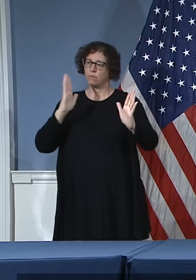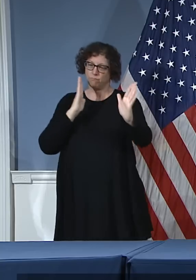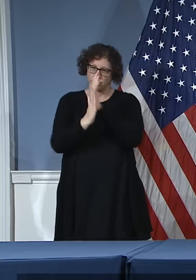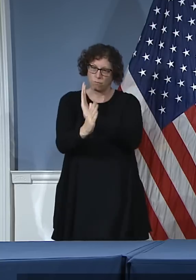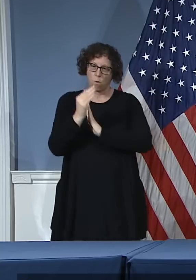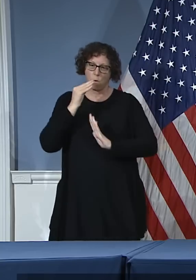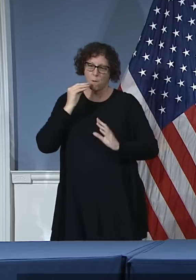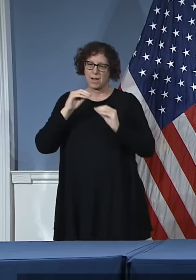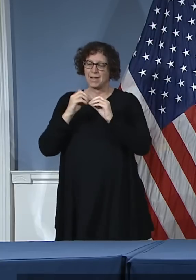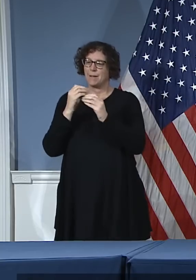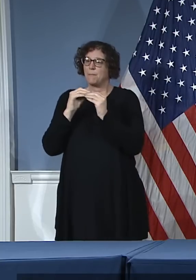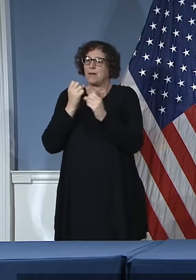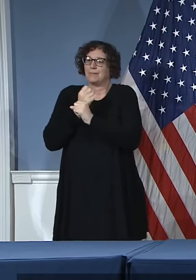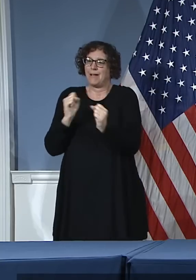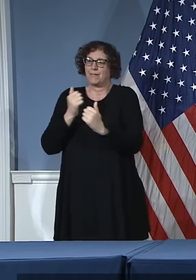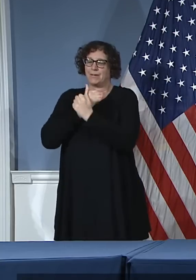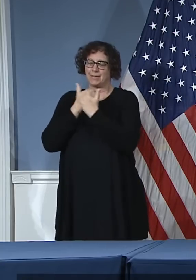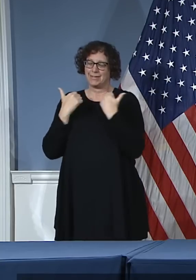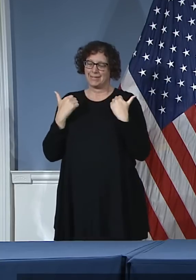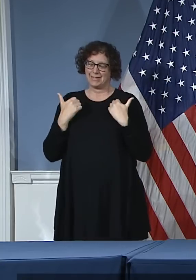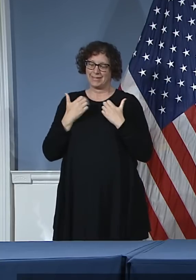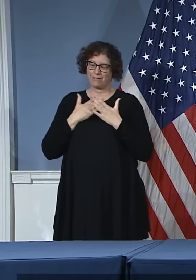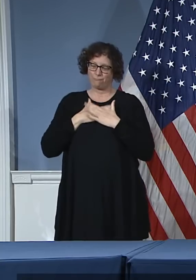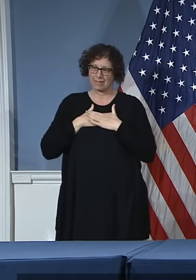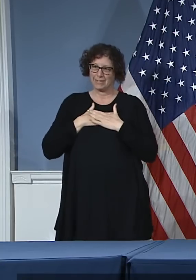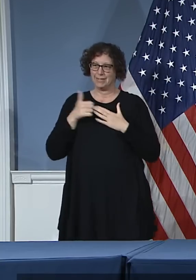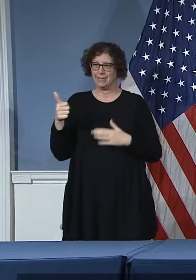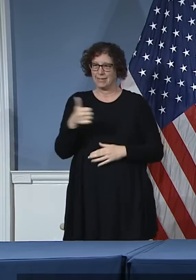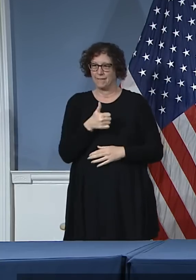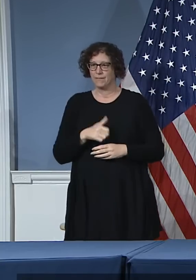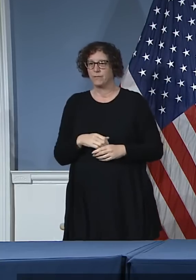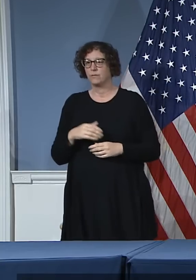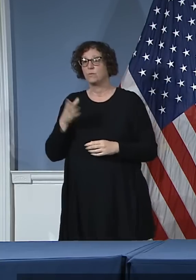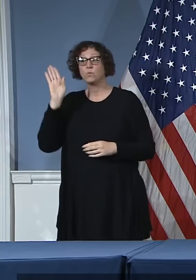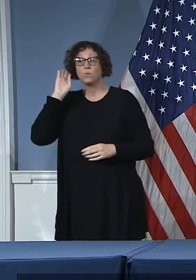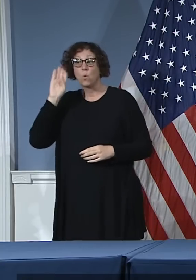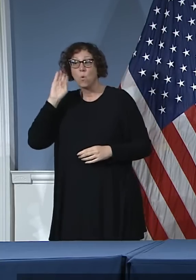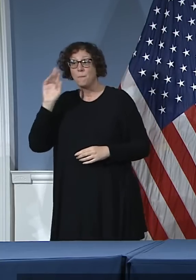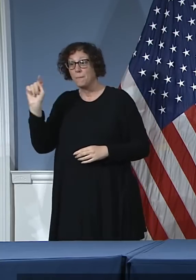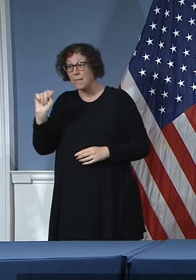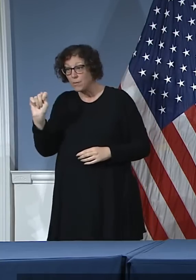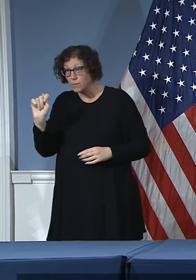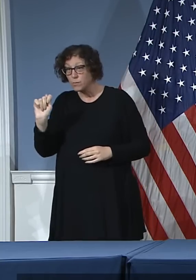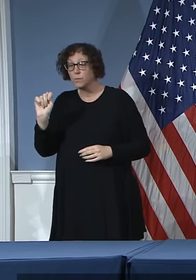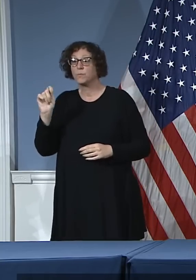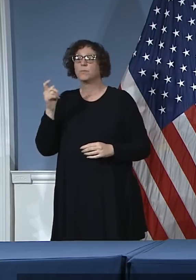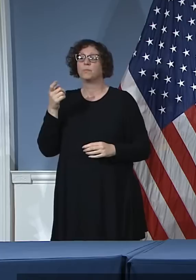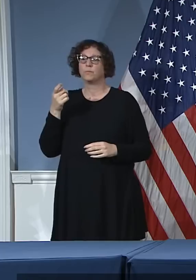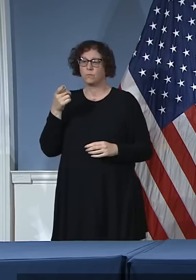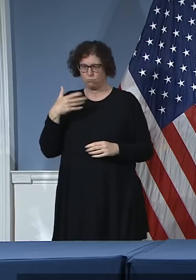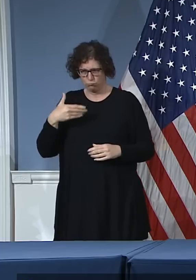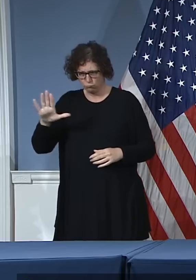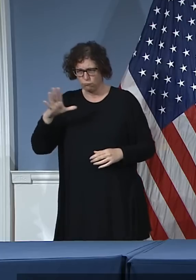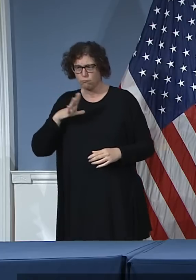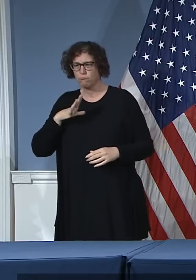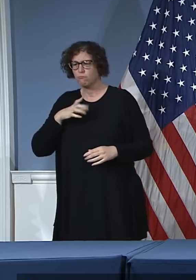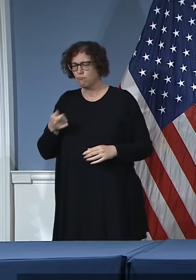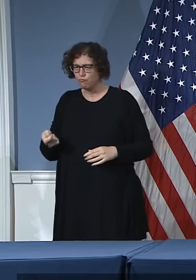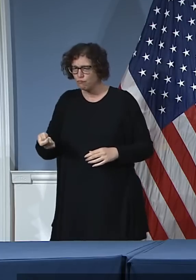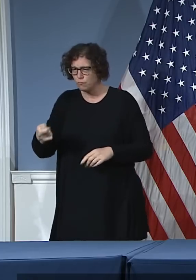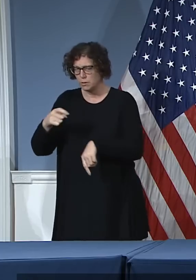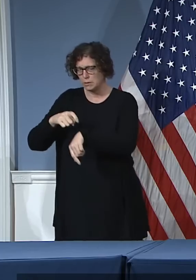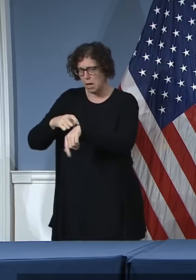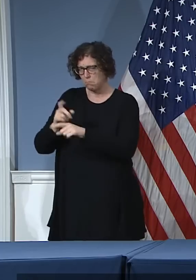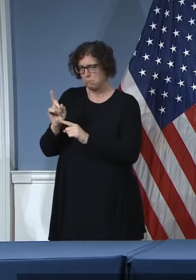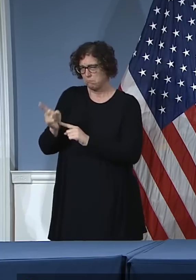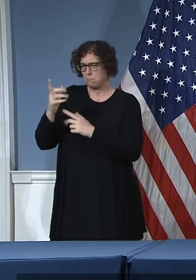crazy inside. You need to get them outside for a while. Get them outside for a while. As soon as you get them through a little bit of, working off their steam, get them